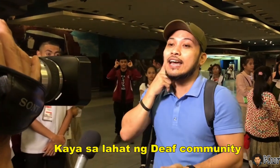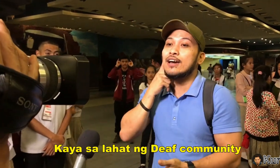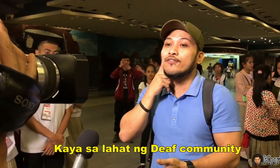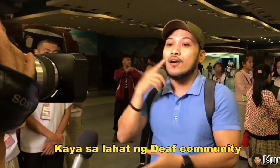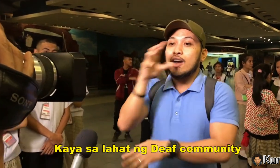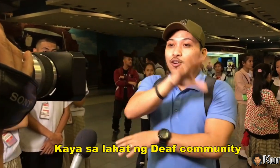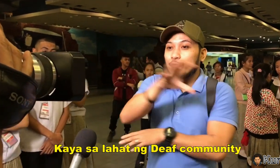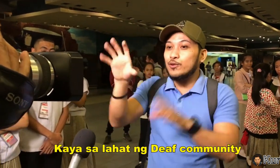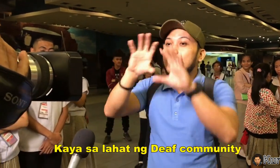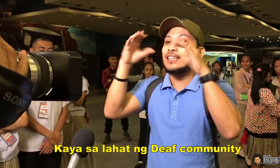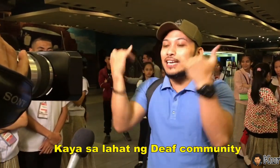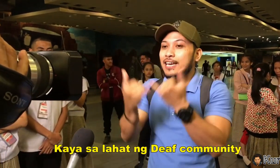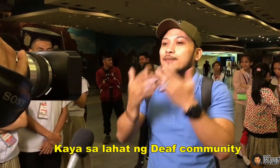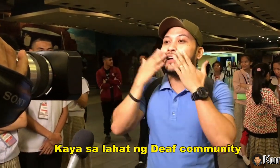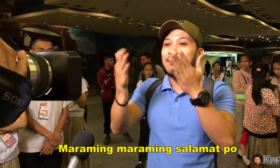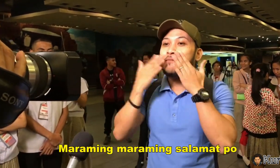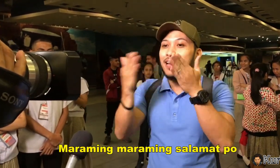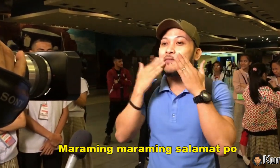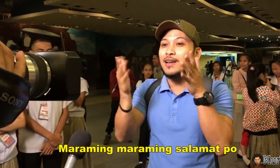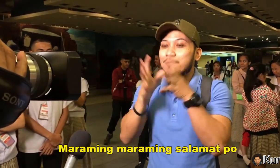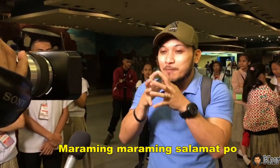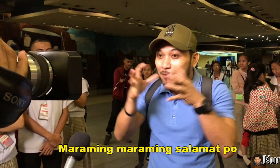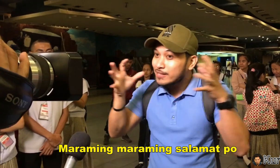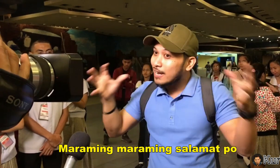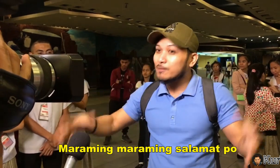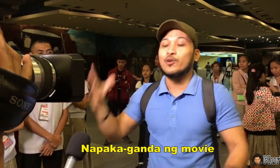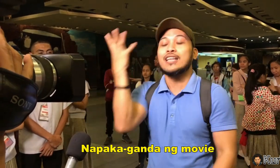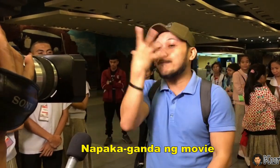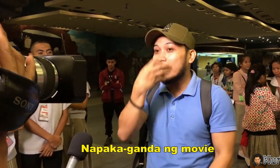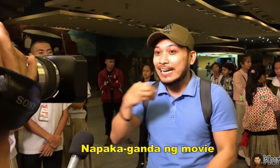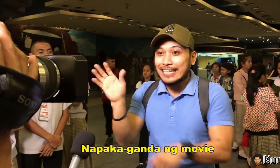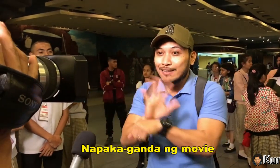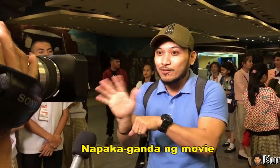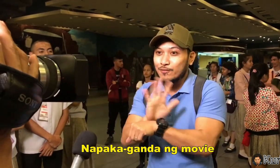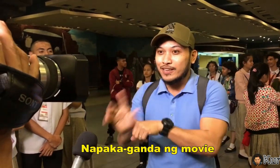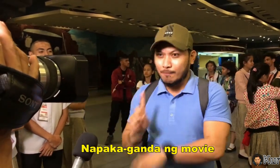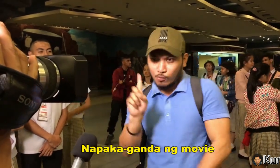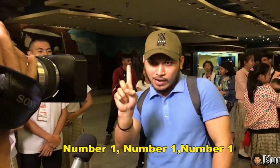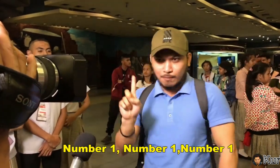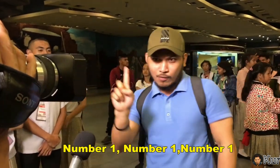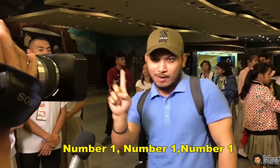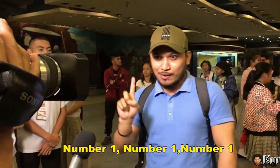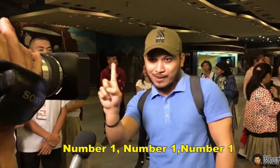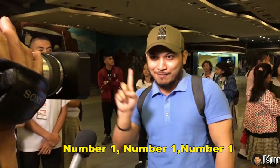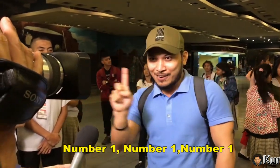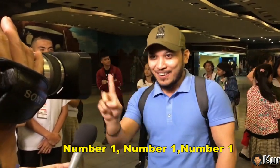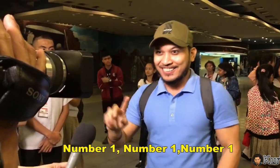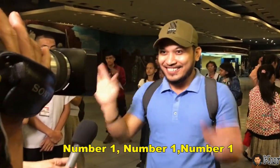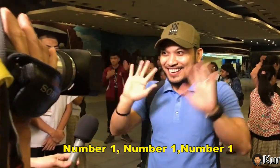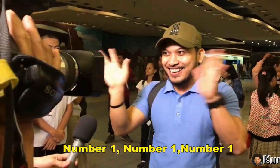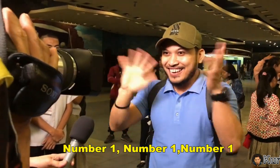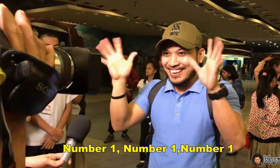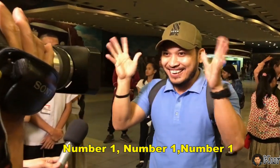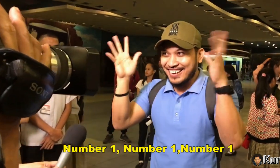deaf community, maraming salamat po. Napakaganda ng movie. Number one.